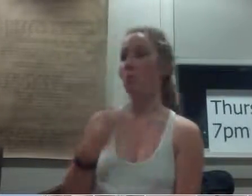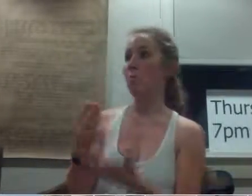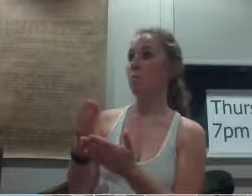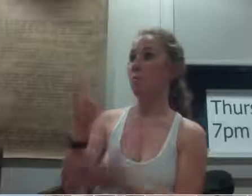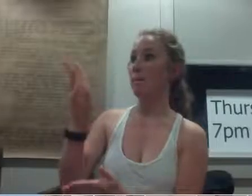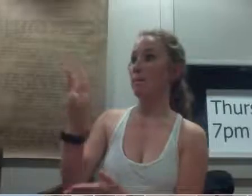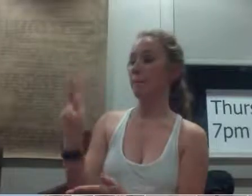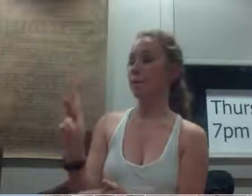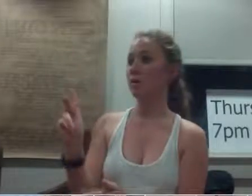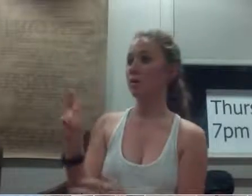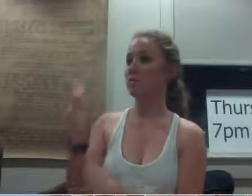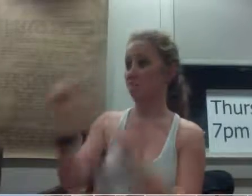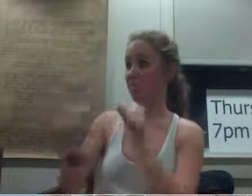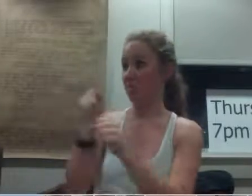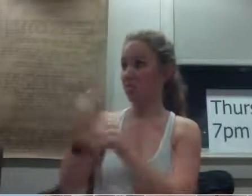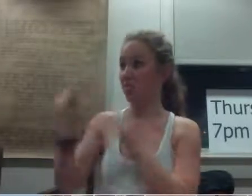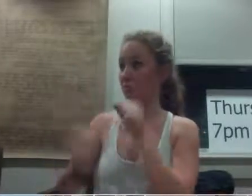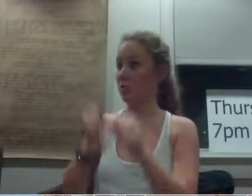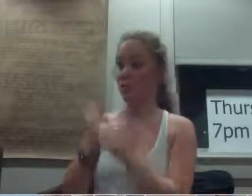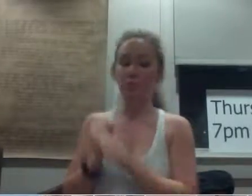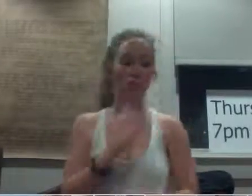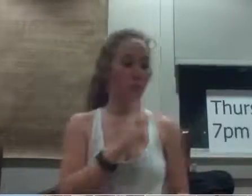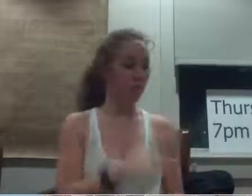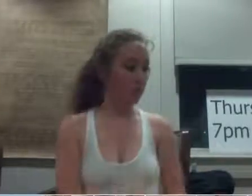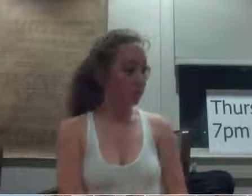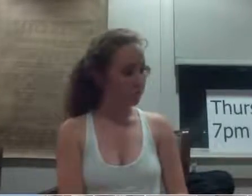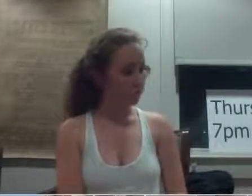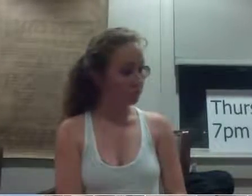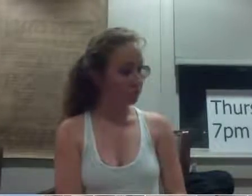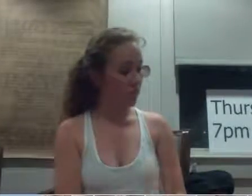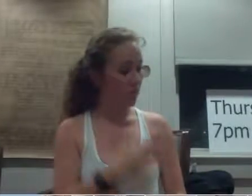there's a fee that you pay the bank annually.